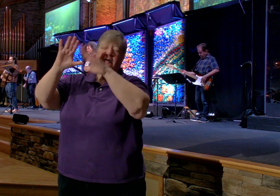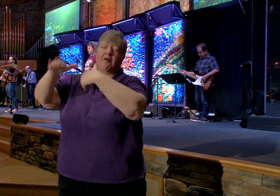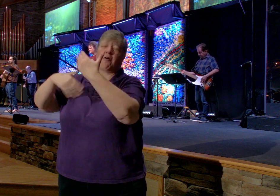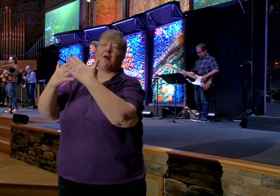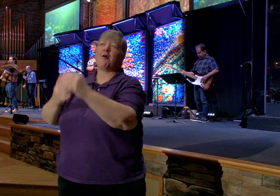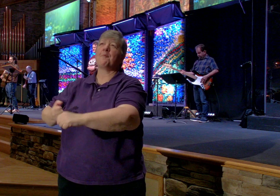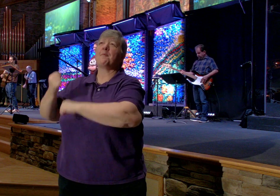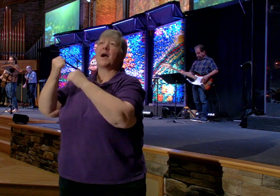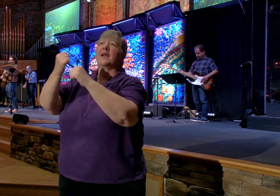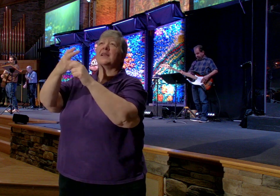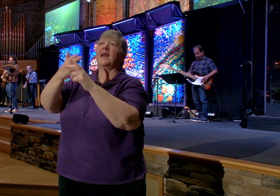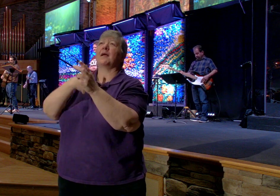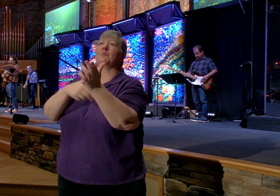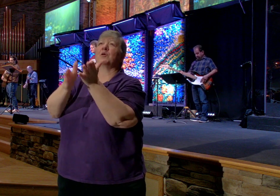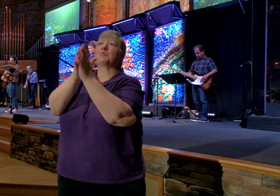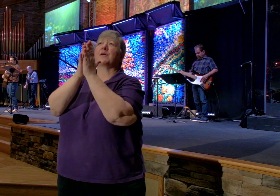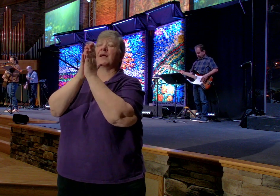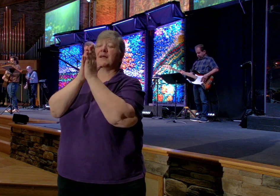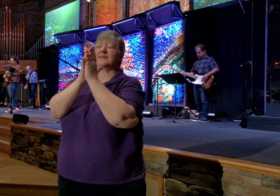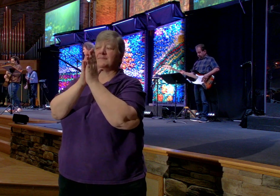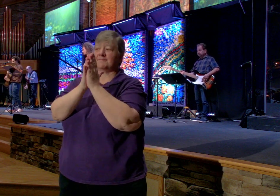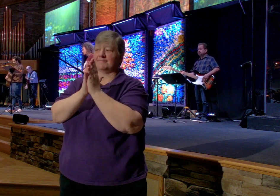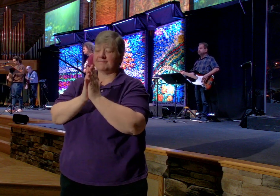name that we pray.